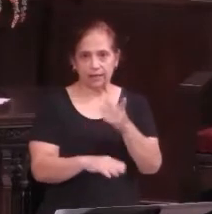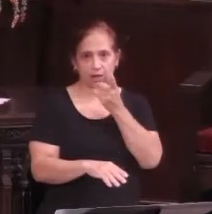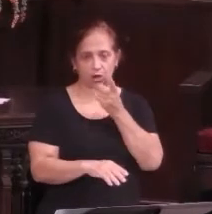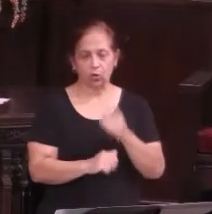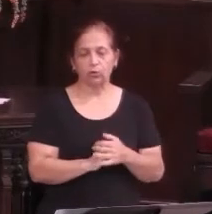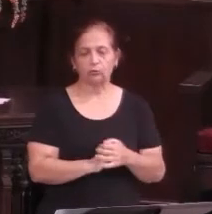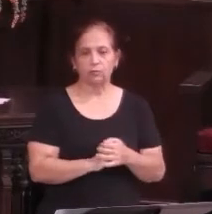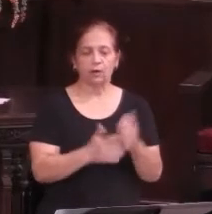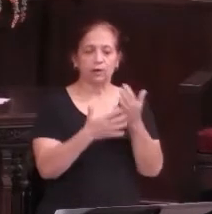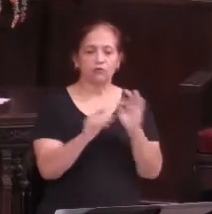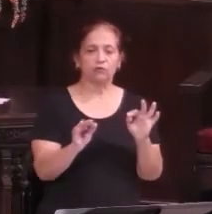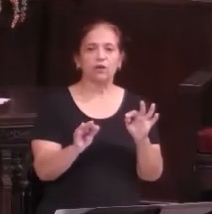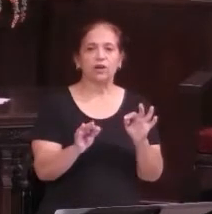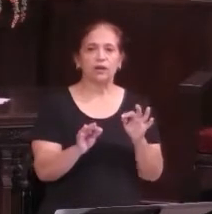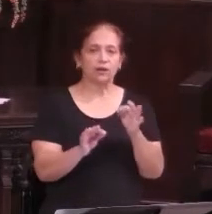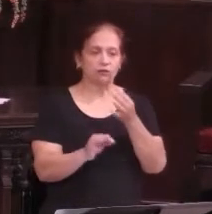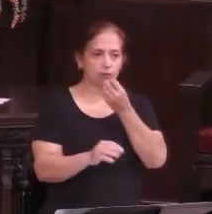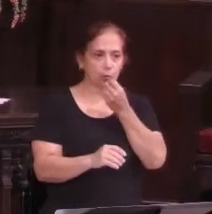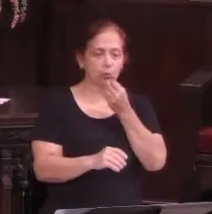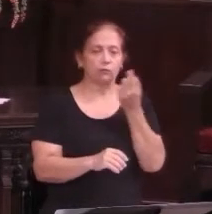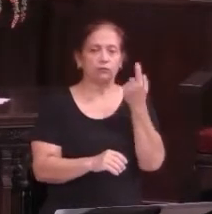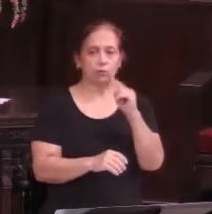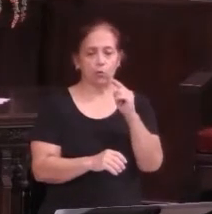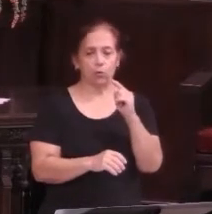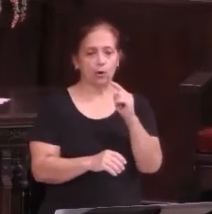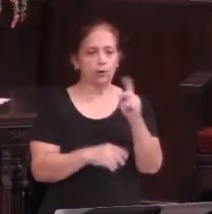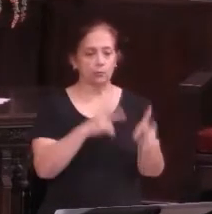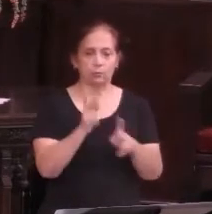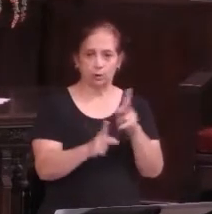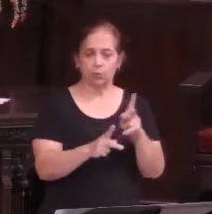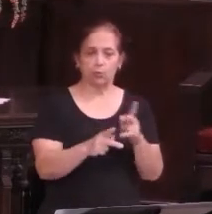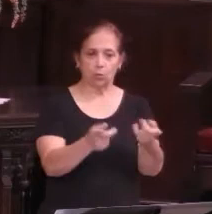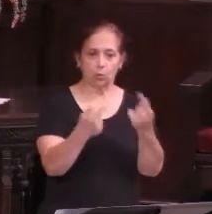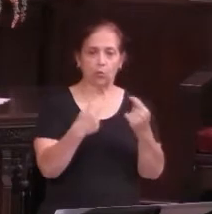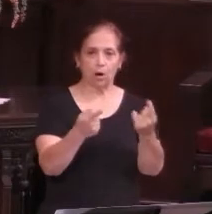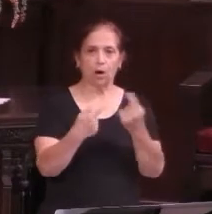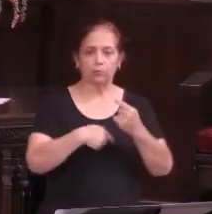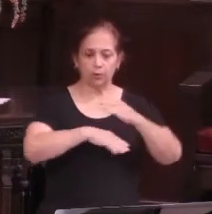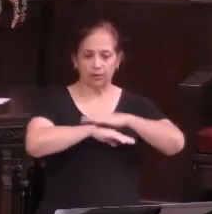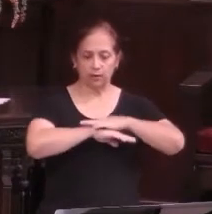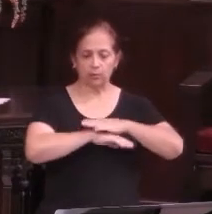dinner, a free meal for all those who come to the table.